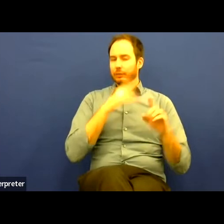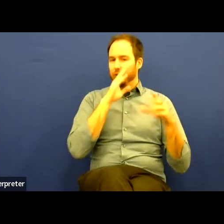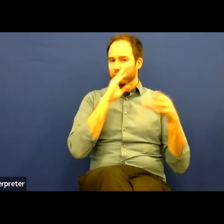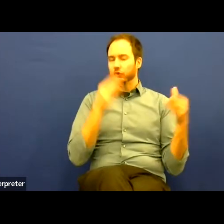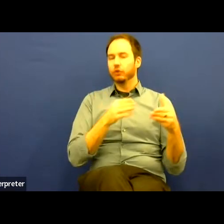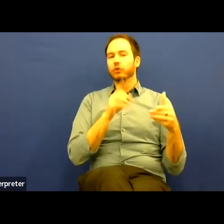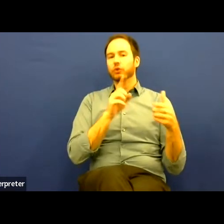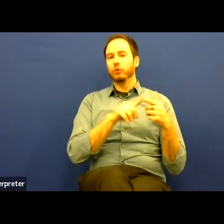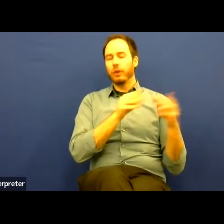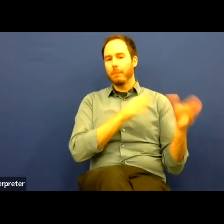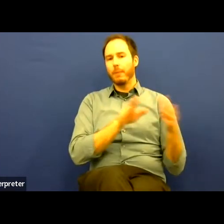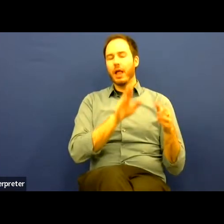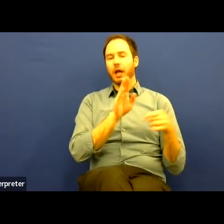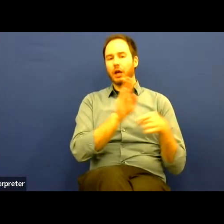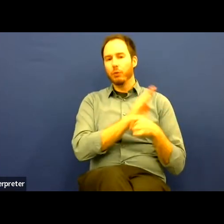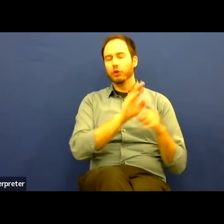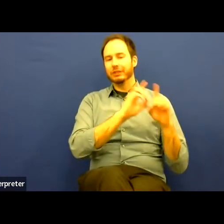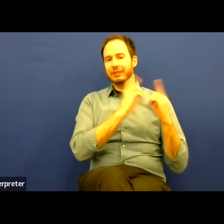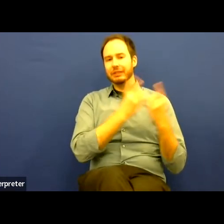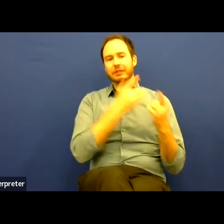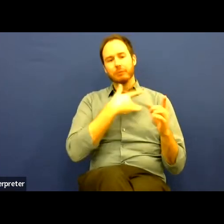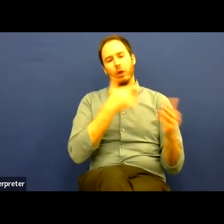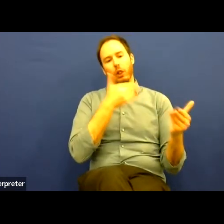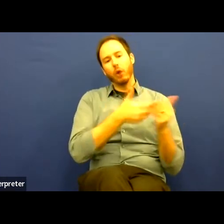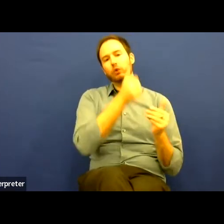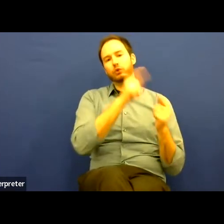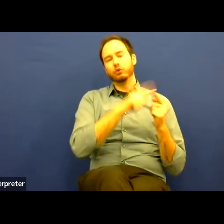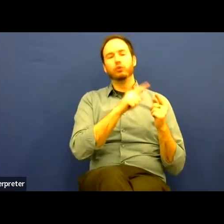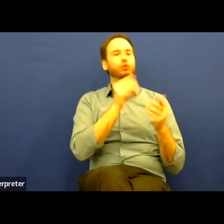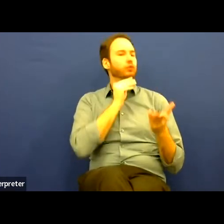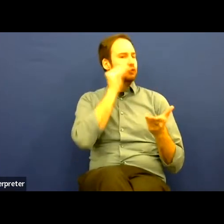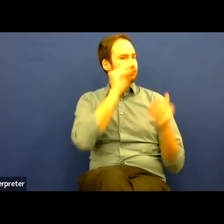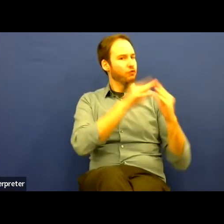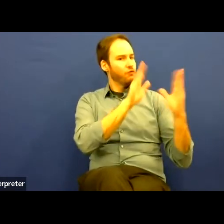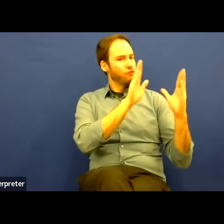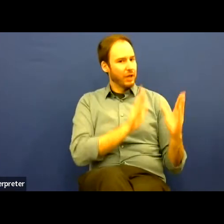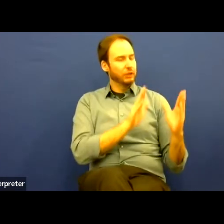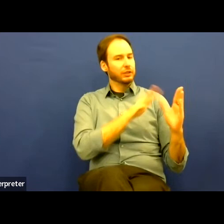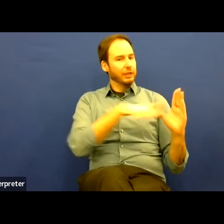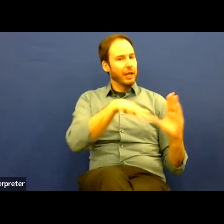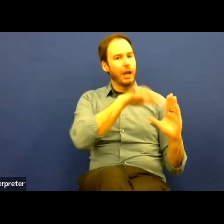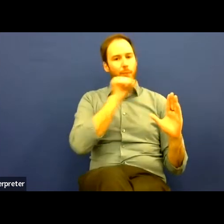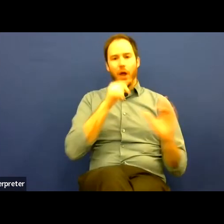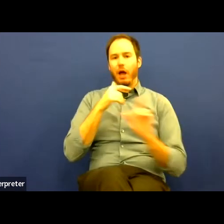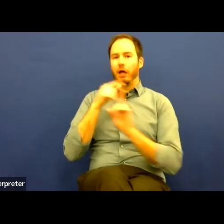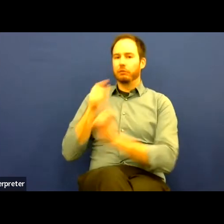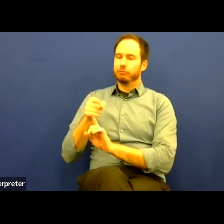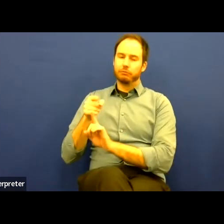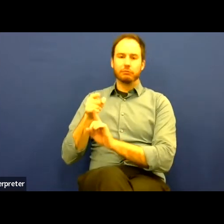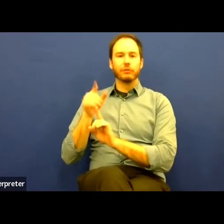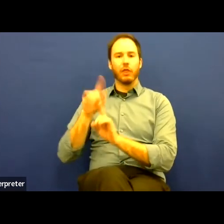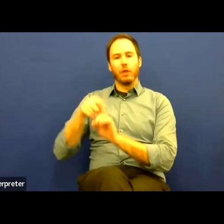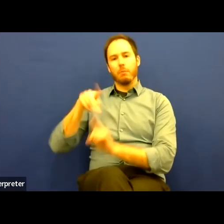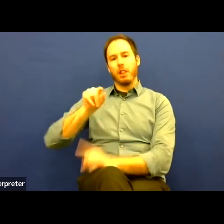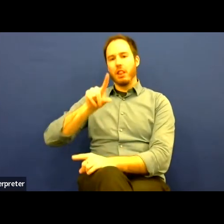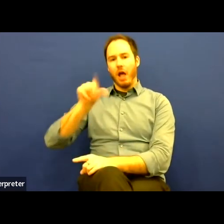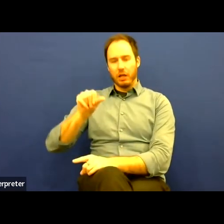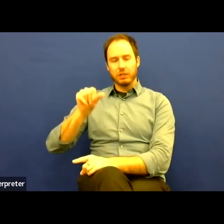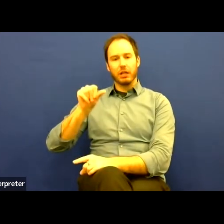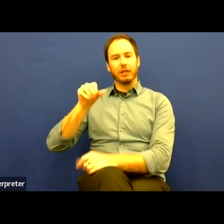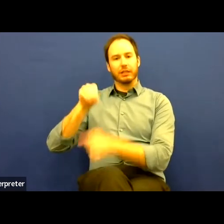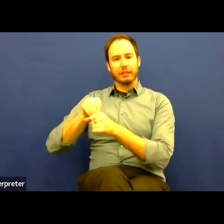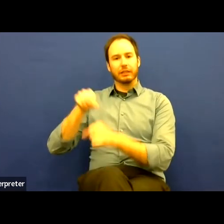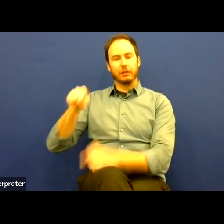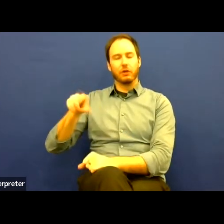planned commercial districts, which were closer to residential neighborhoods, not as much as the ones that are in